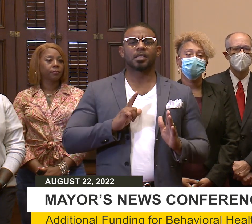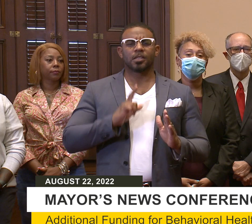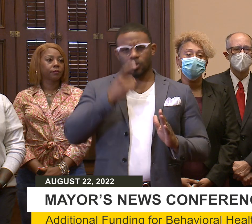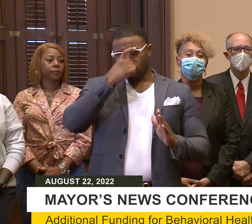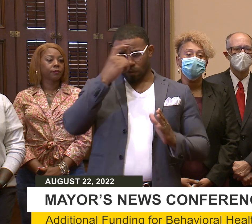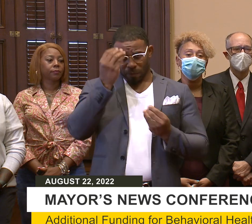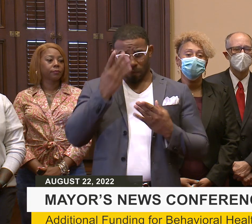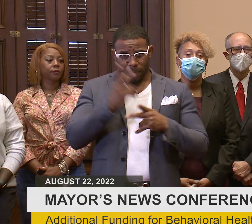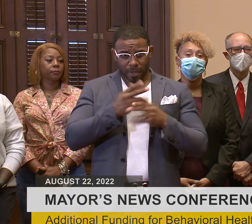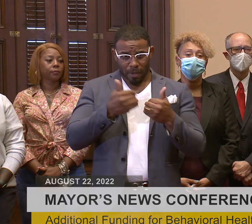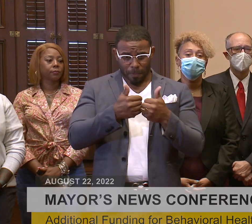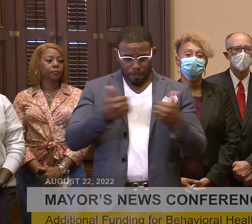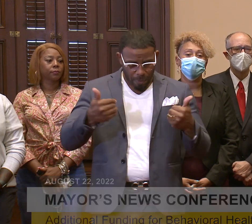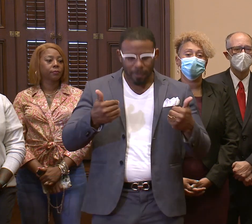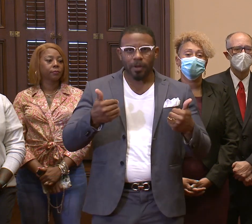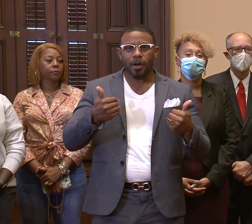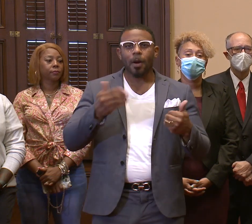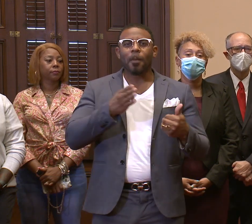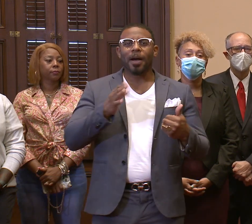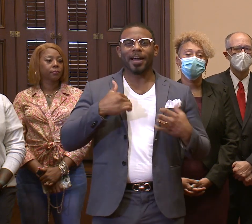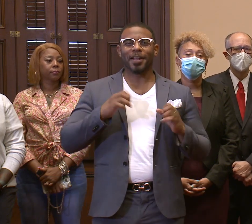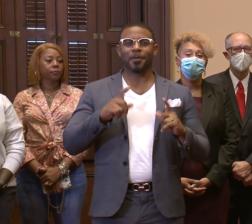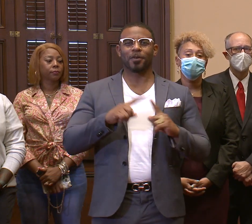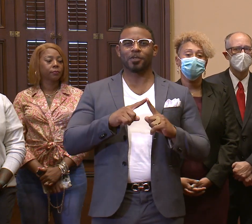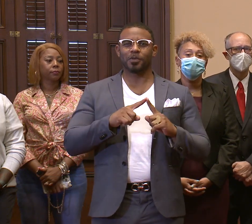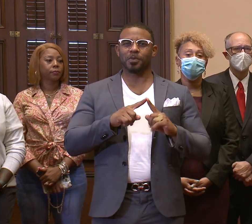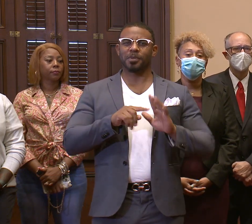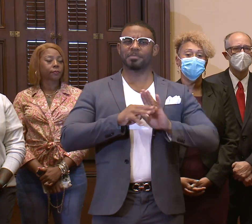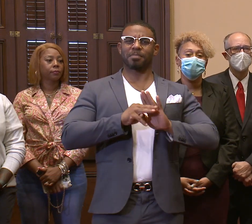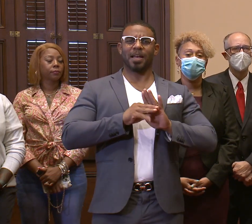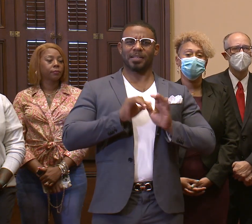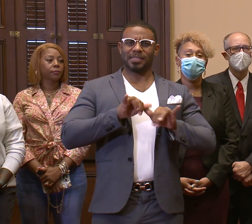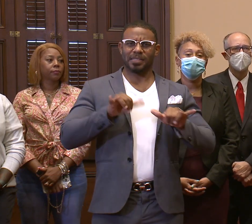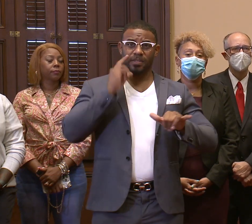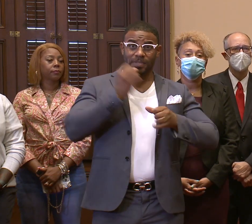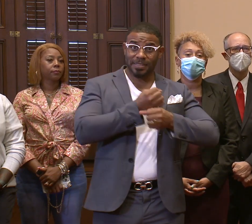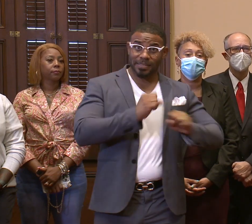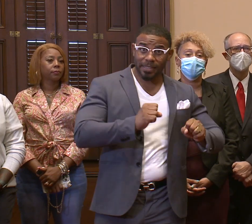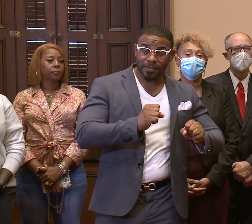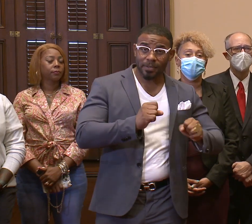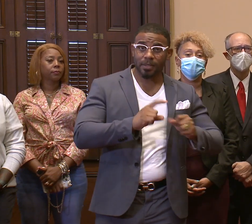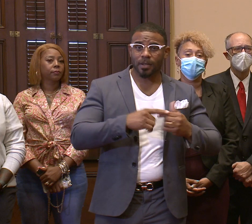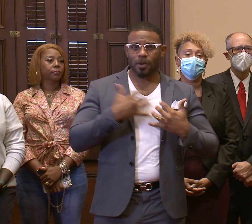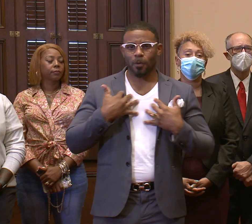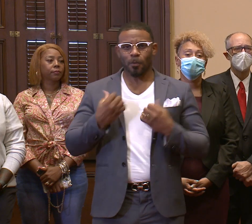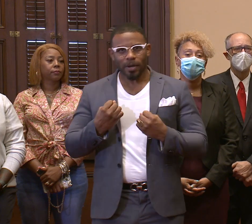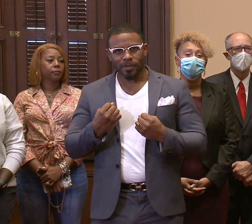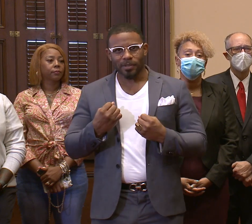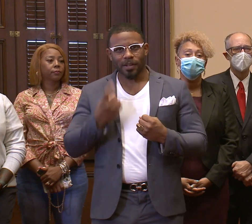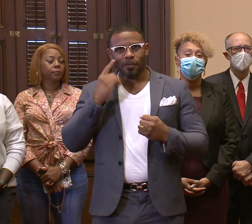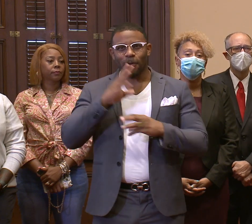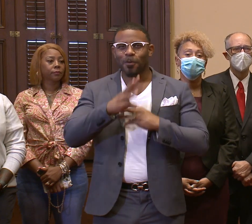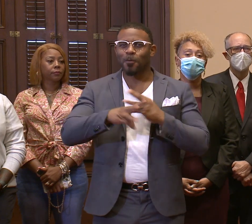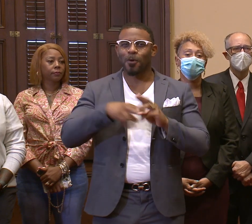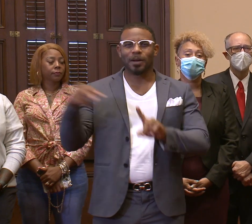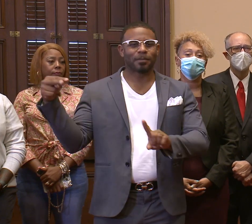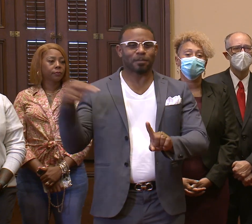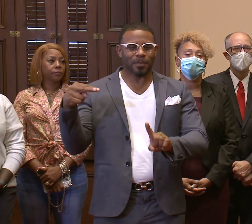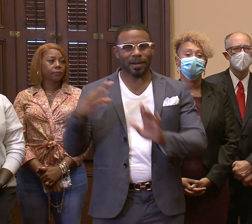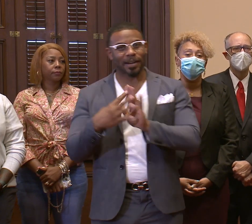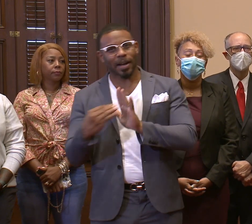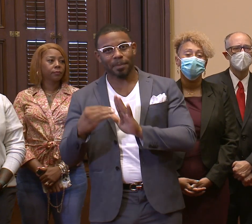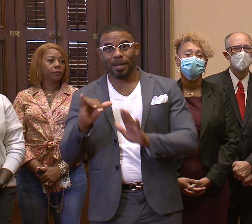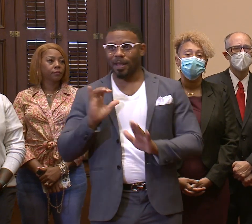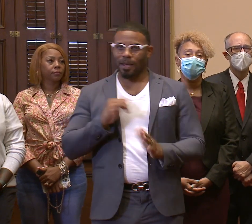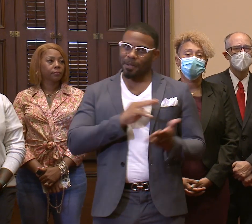care, Baltimore has an opportunity to model systems of safety and wellness for the world. And like